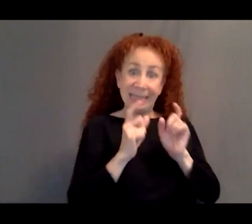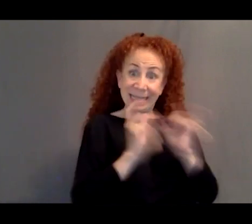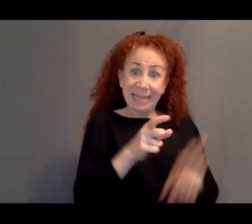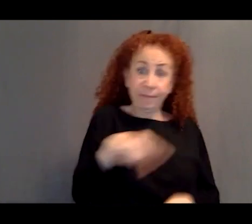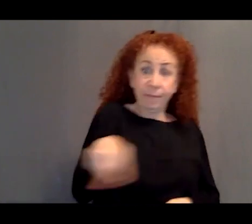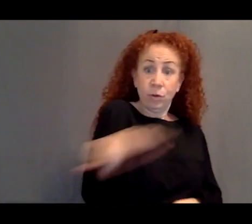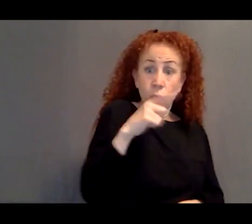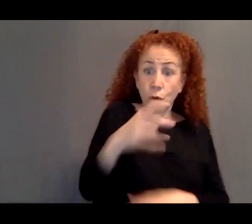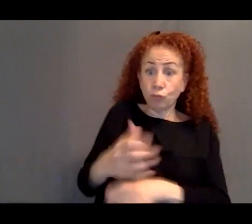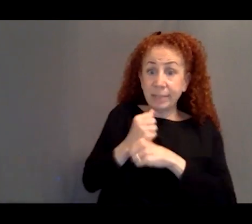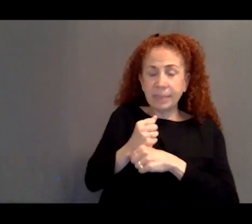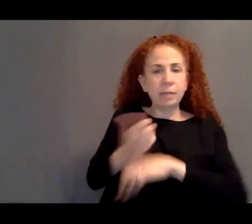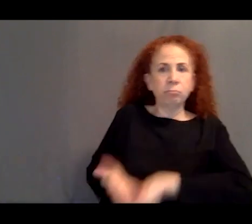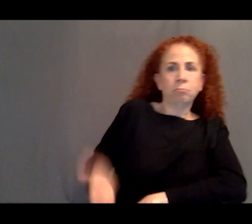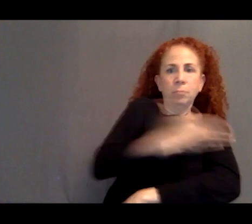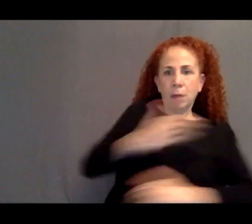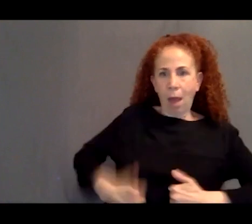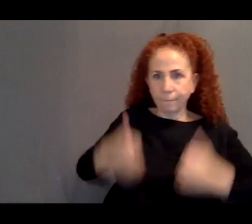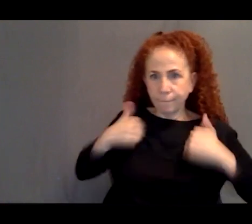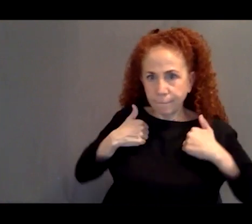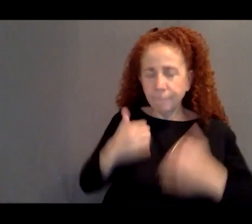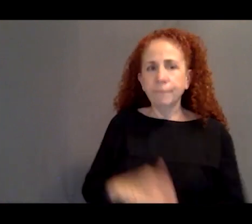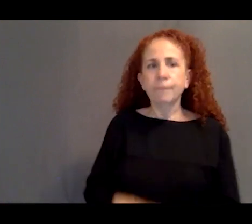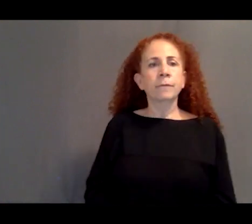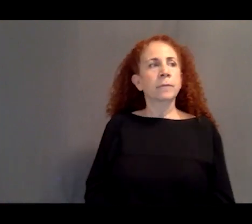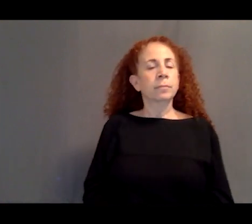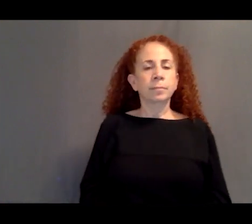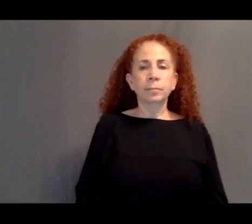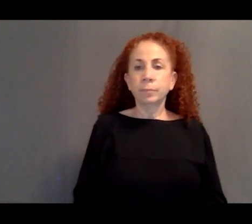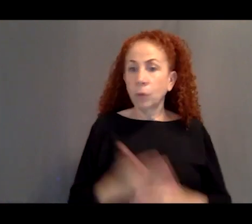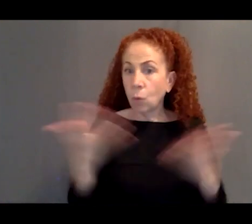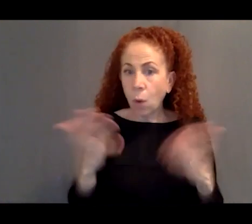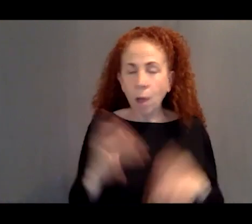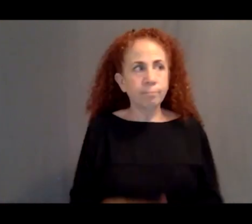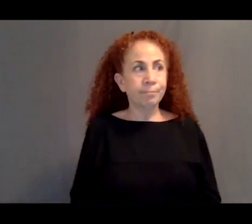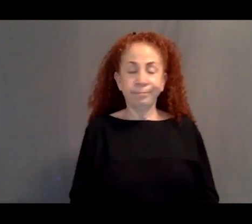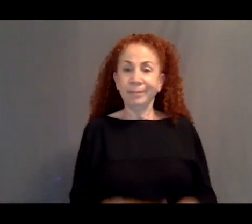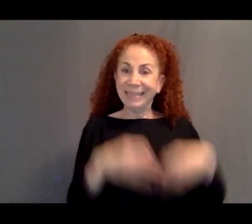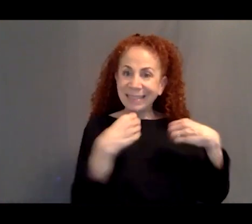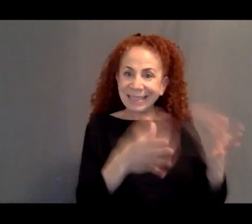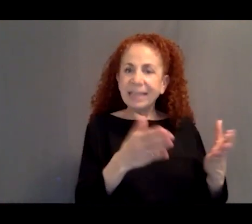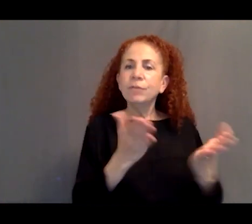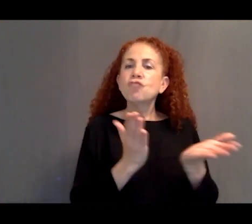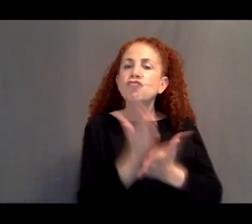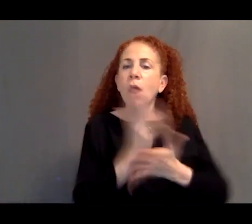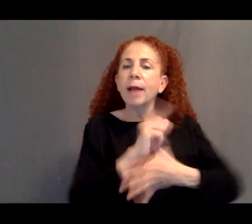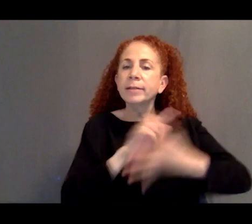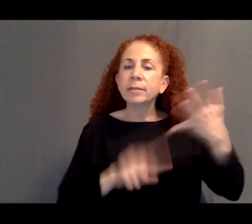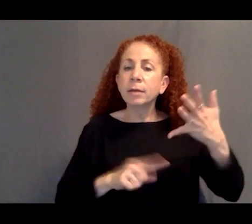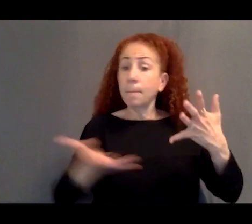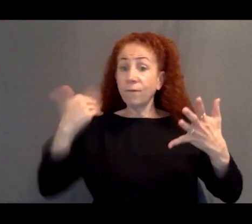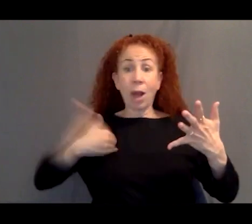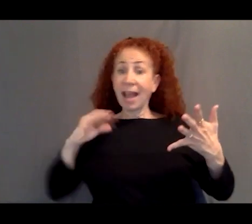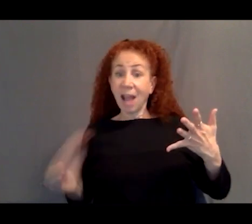boost, right? Access to a set of rights that they didn't previously have.